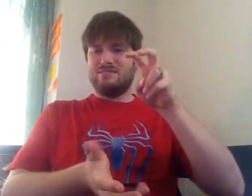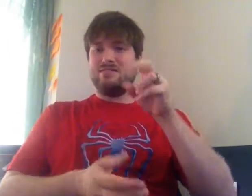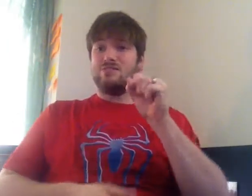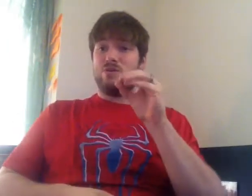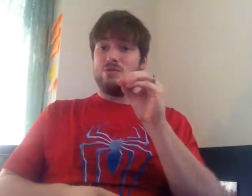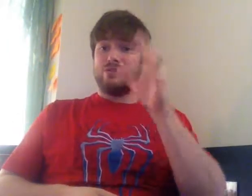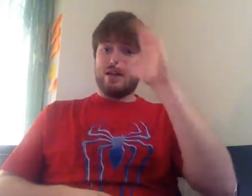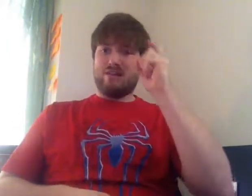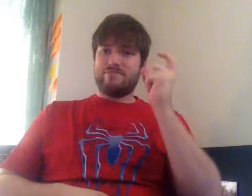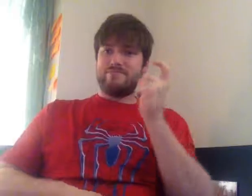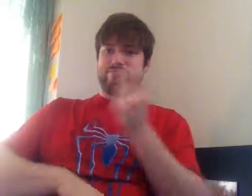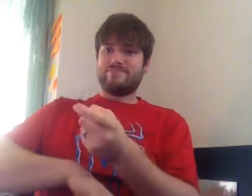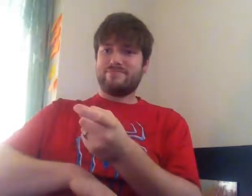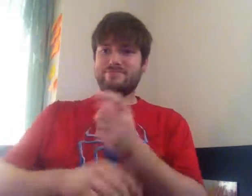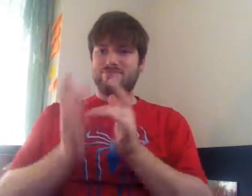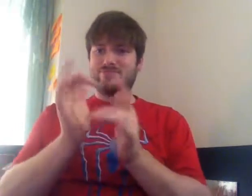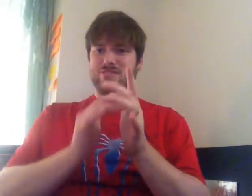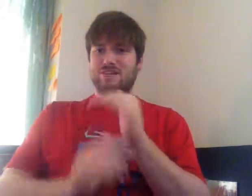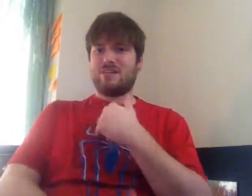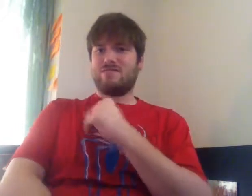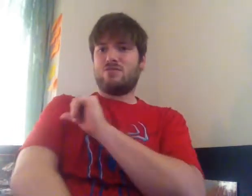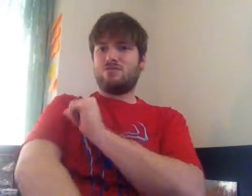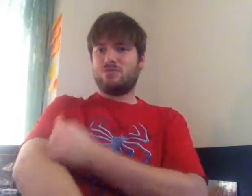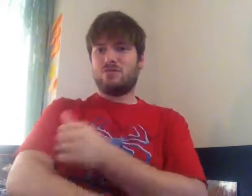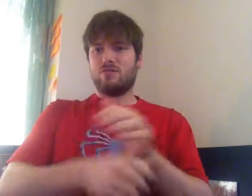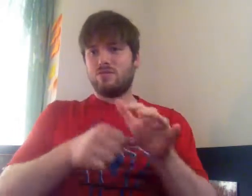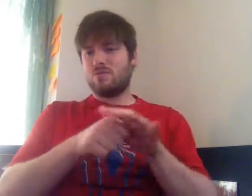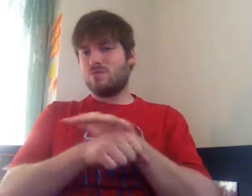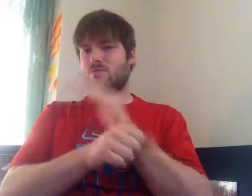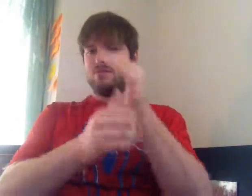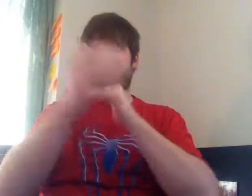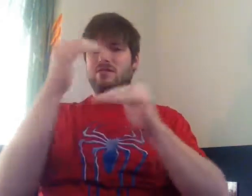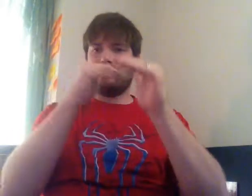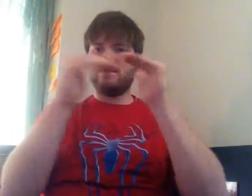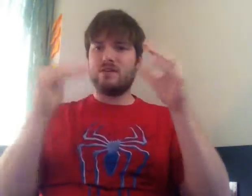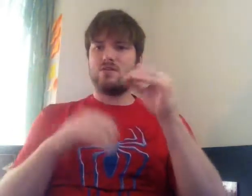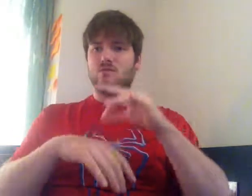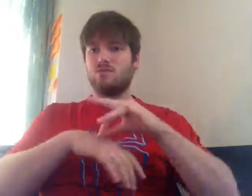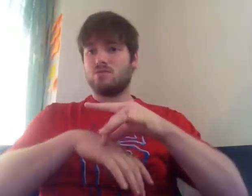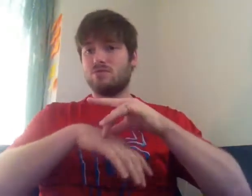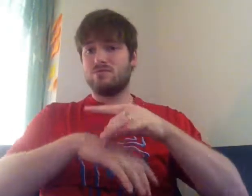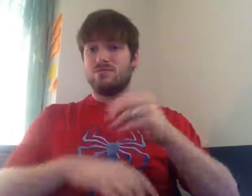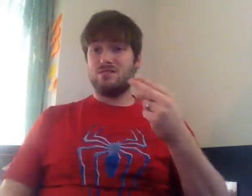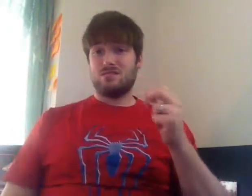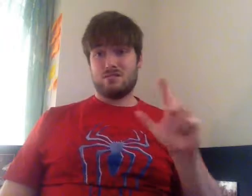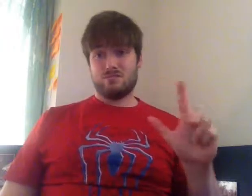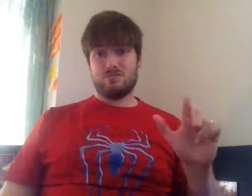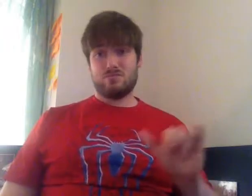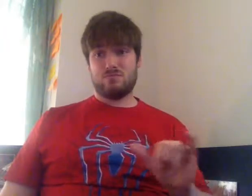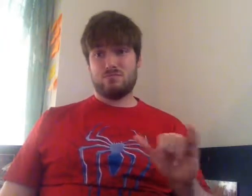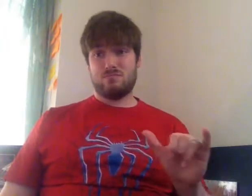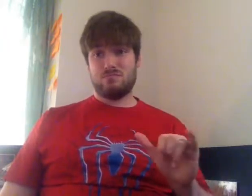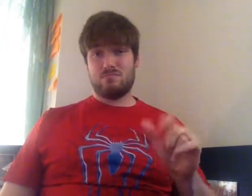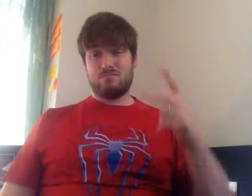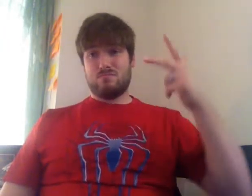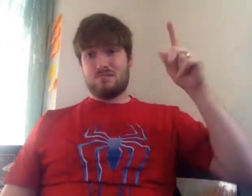about it, too, is much of this has really been in a channel. If we were to drive 50 miles to the north, we'd run into drier air. 50 miles to the south, basically the